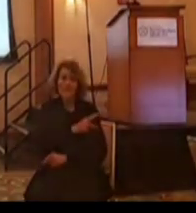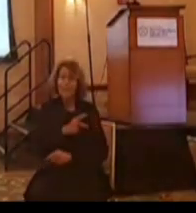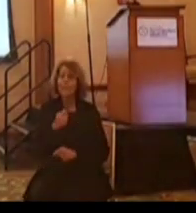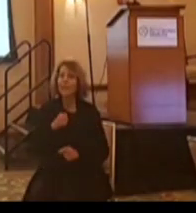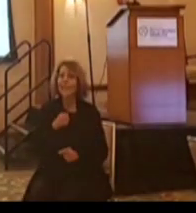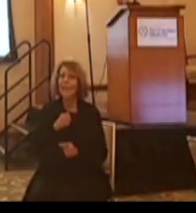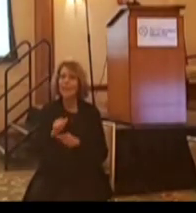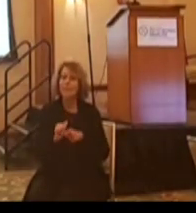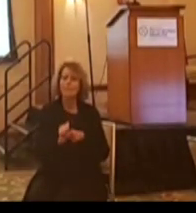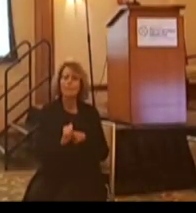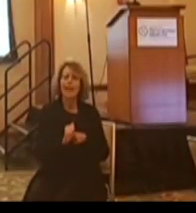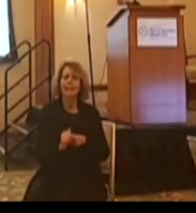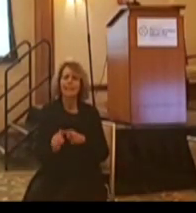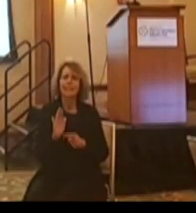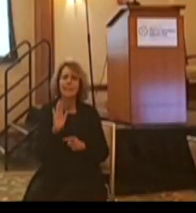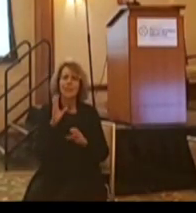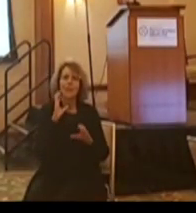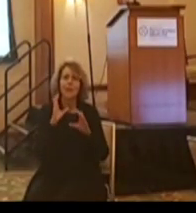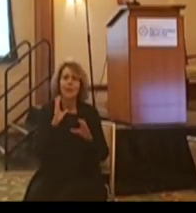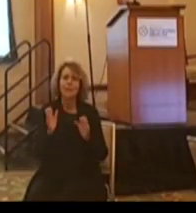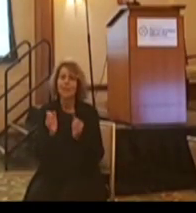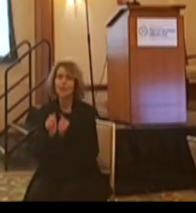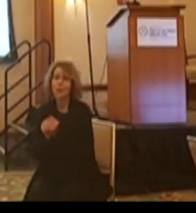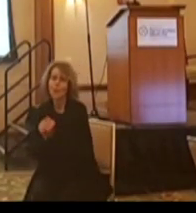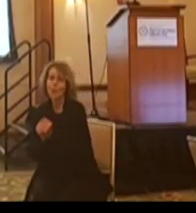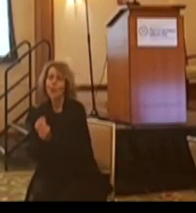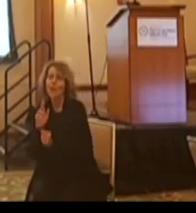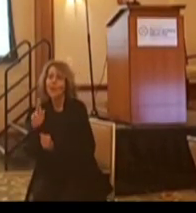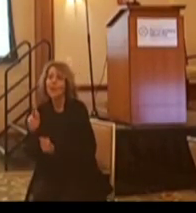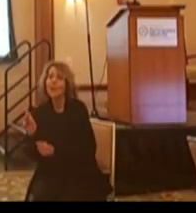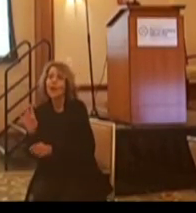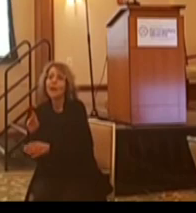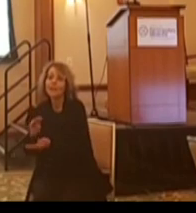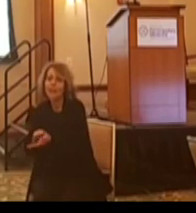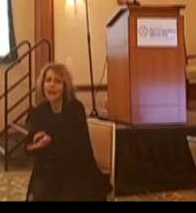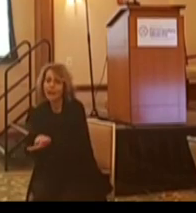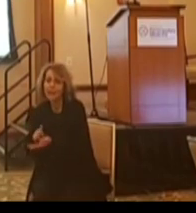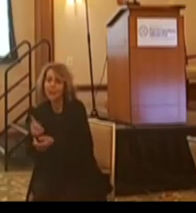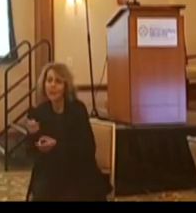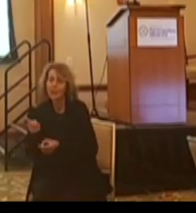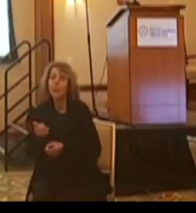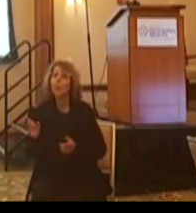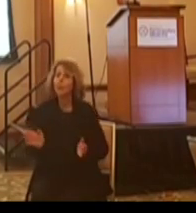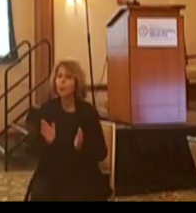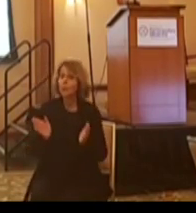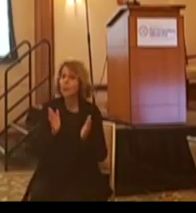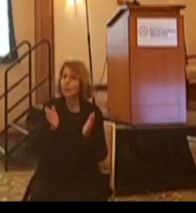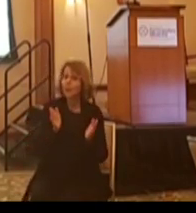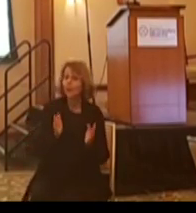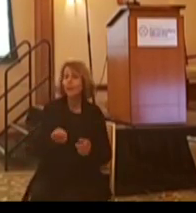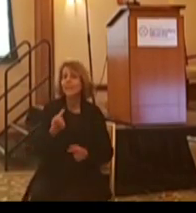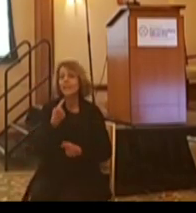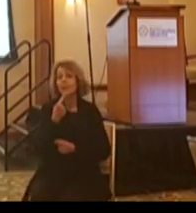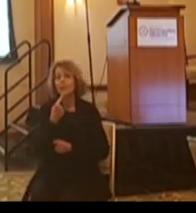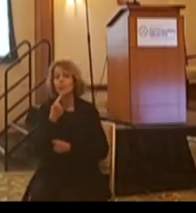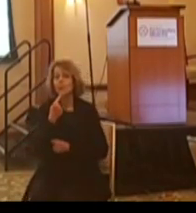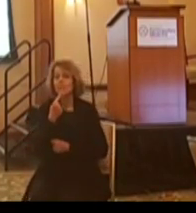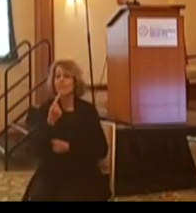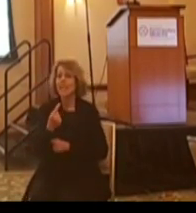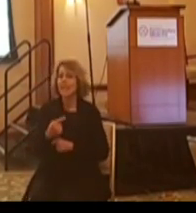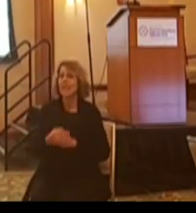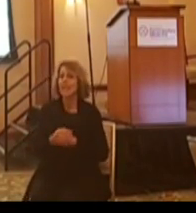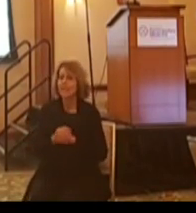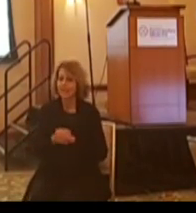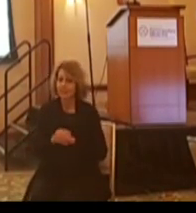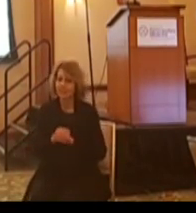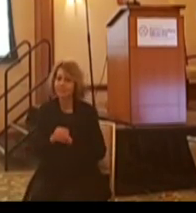the cards. We encourage them to say it out loud to somebody else. Or at least say it out loud to themselves. There's enormous power in hearing